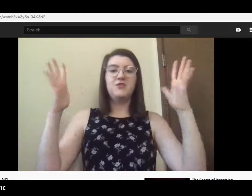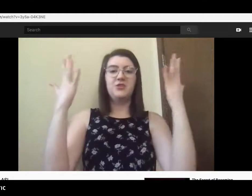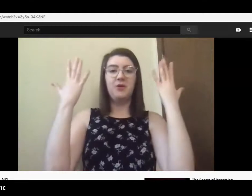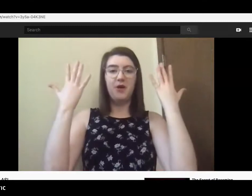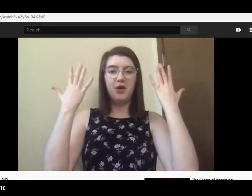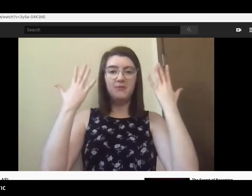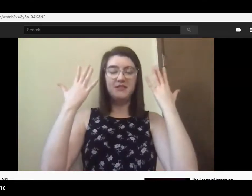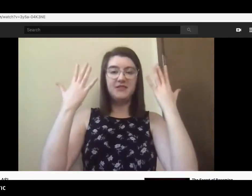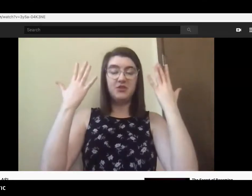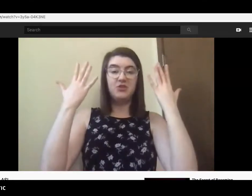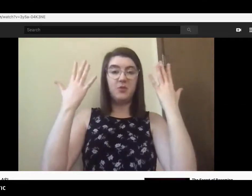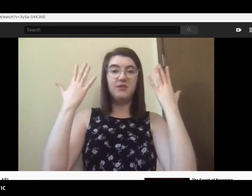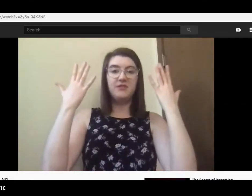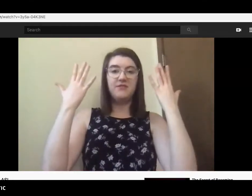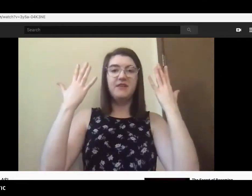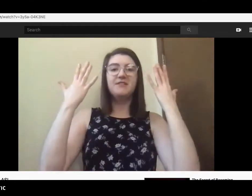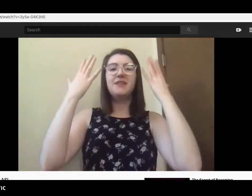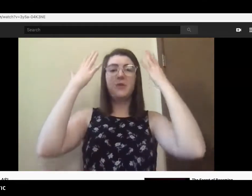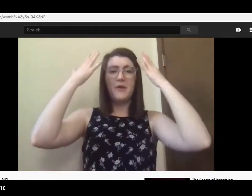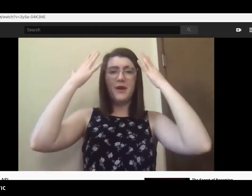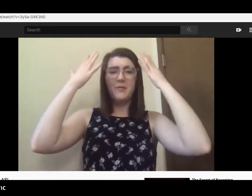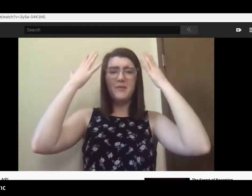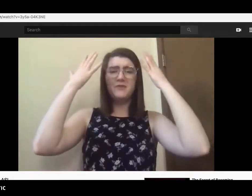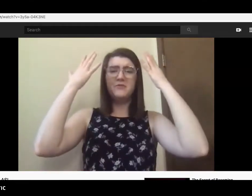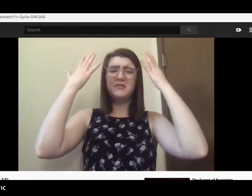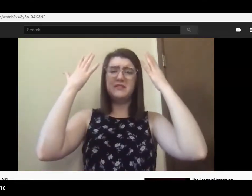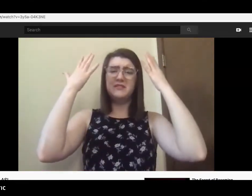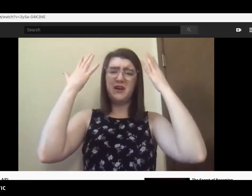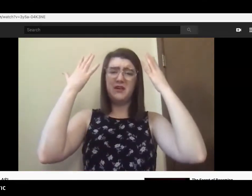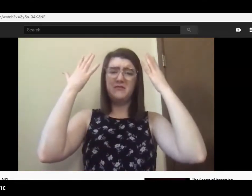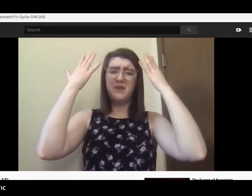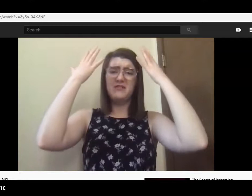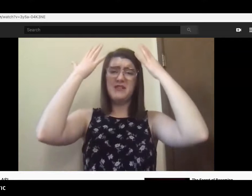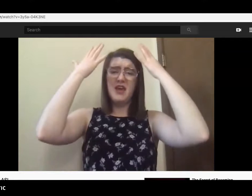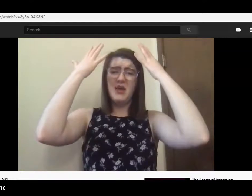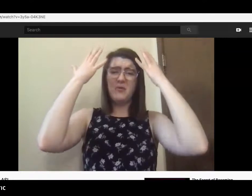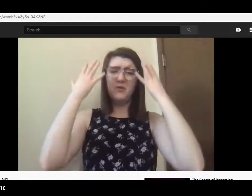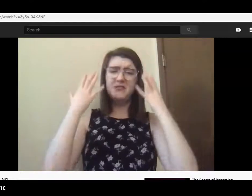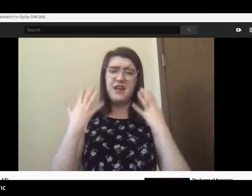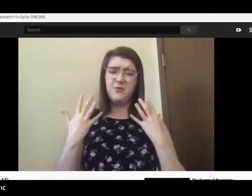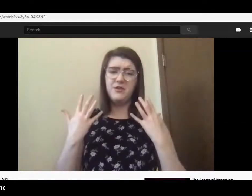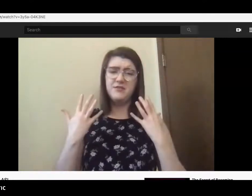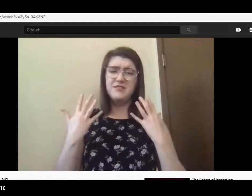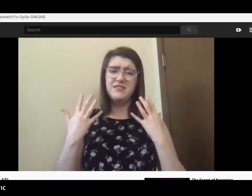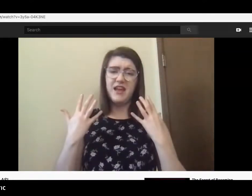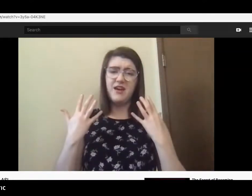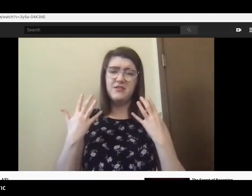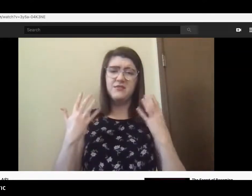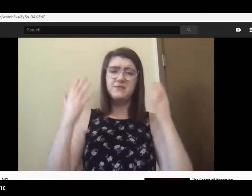turn our palms towards our face. We come up, we make a really sad face, and we pull down. Sad.